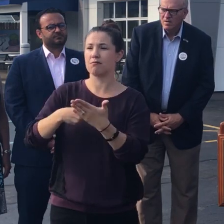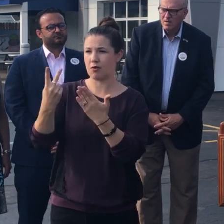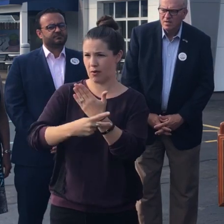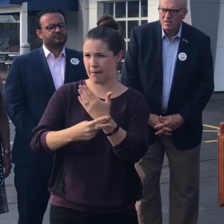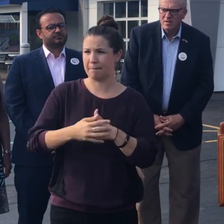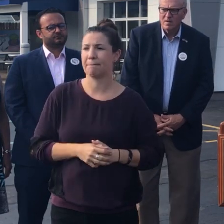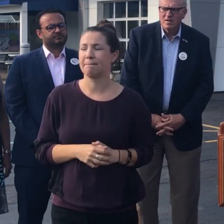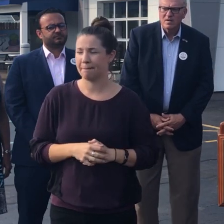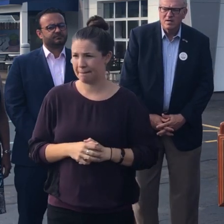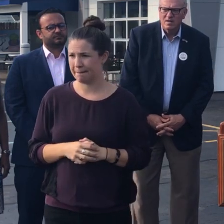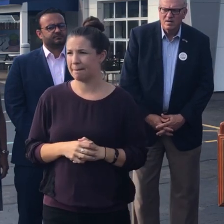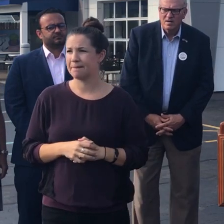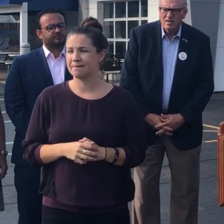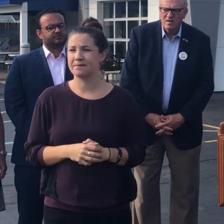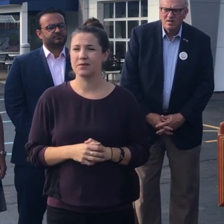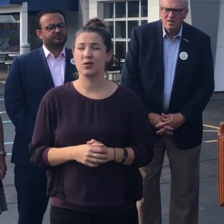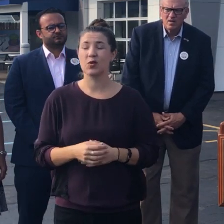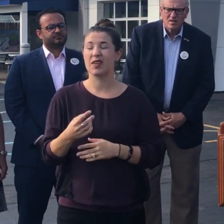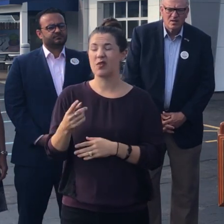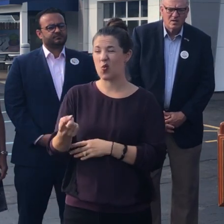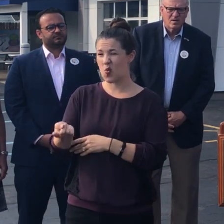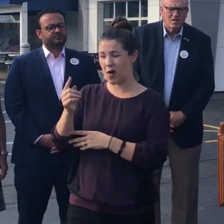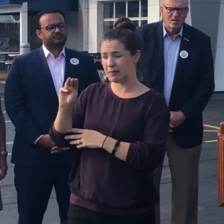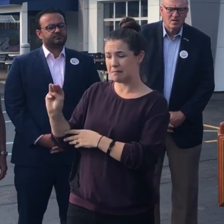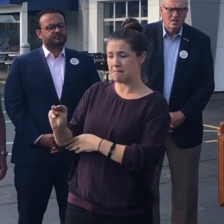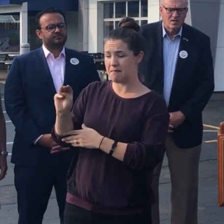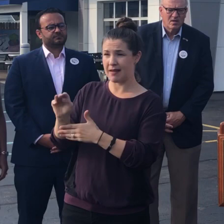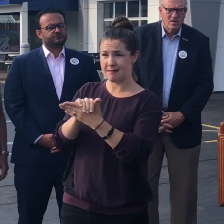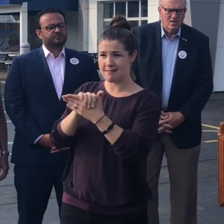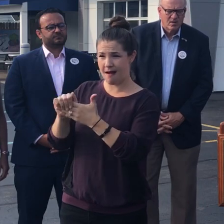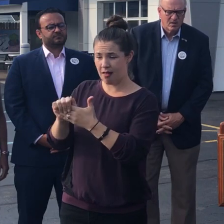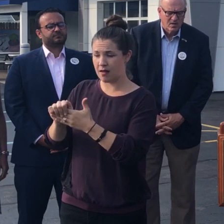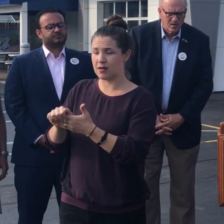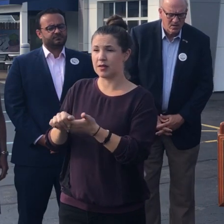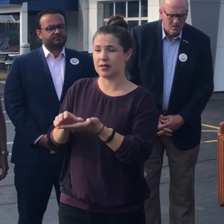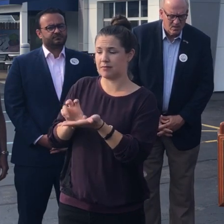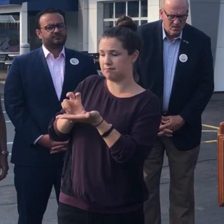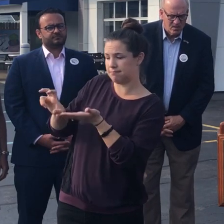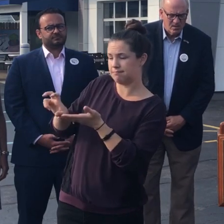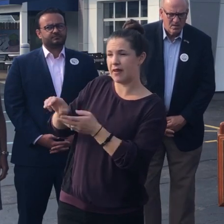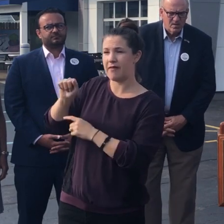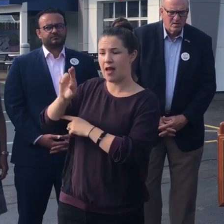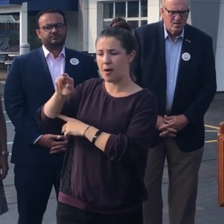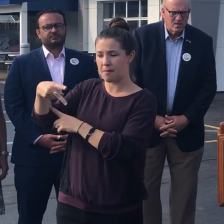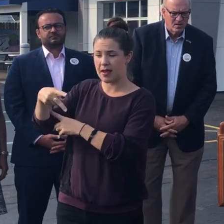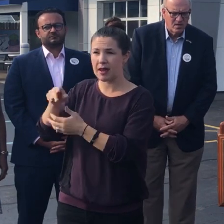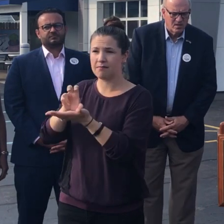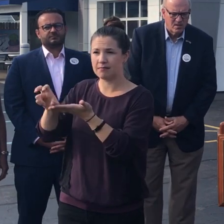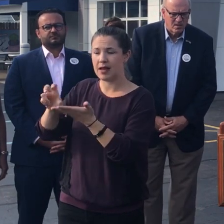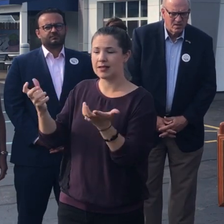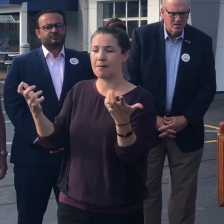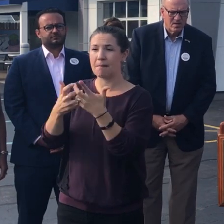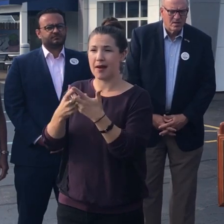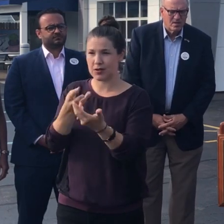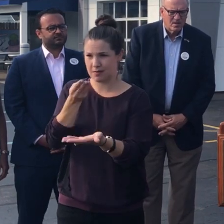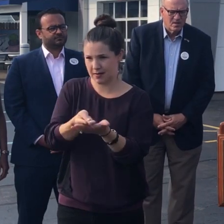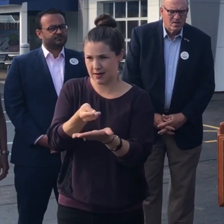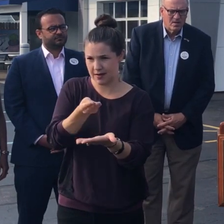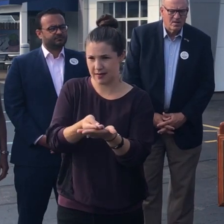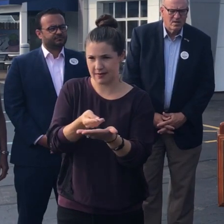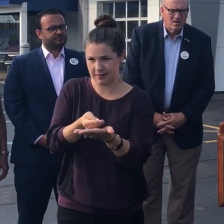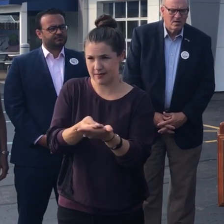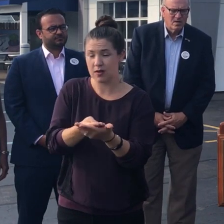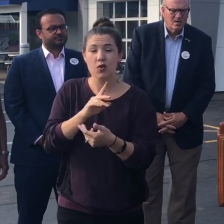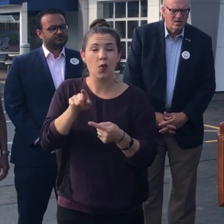set aside $1 million of the county's ARP allocation as matching money. So when